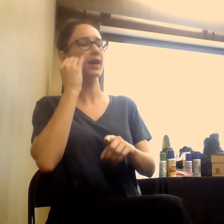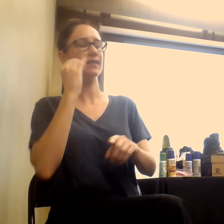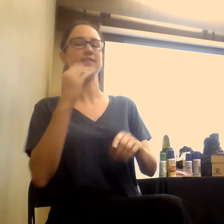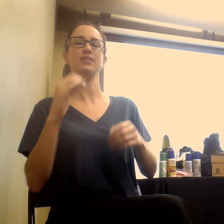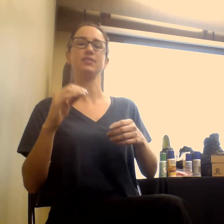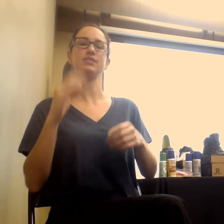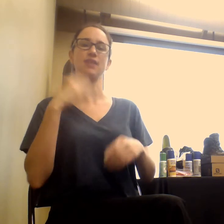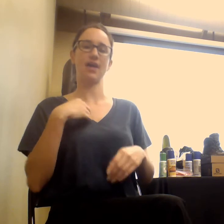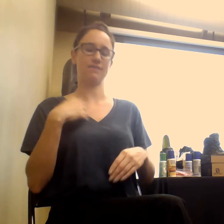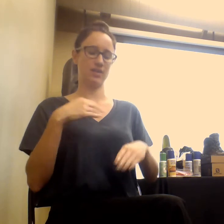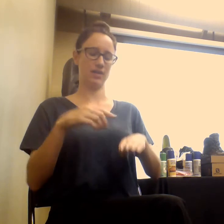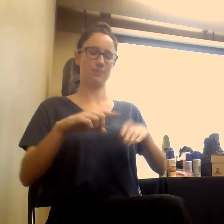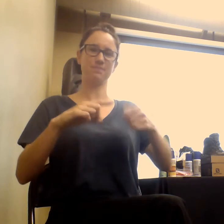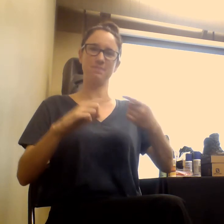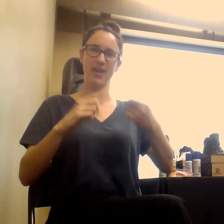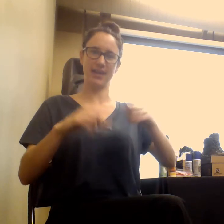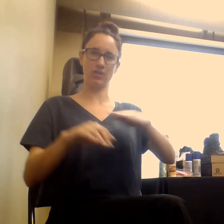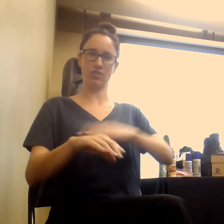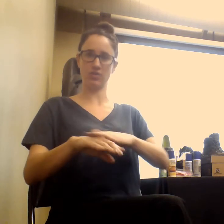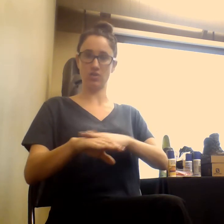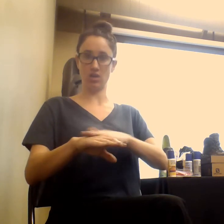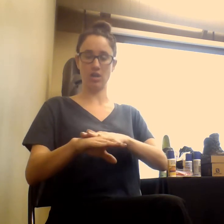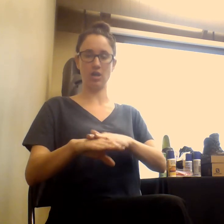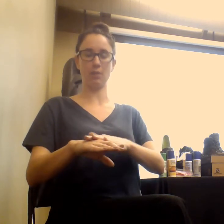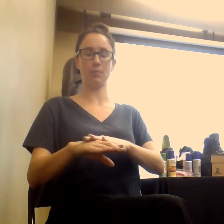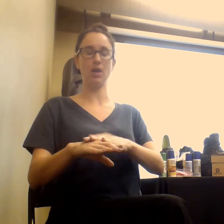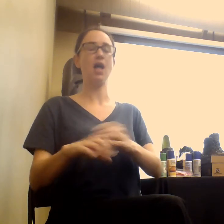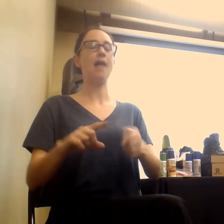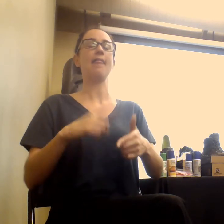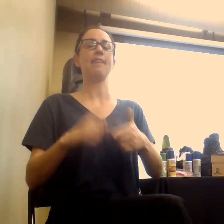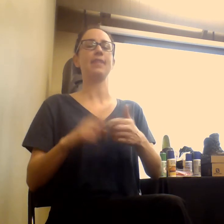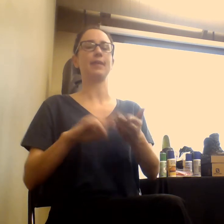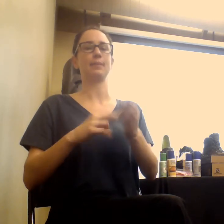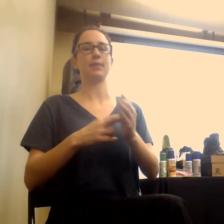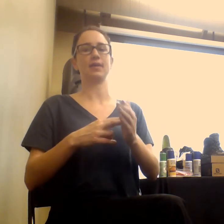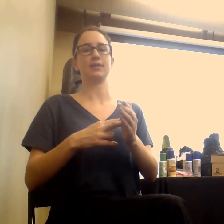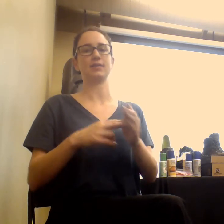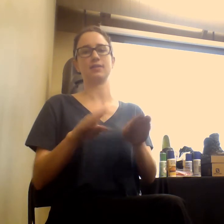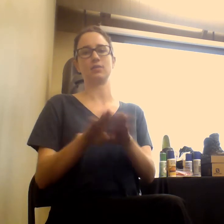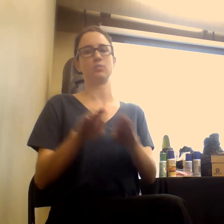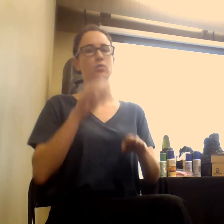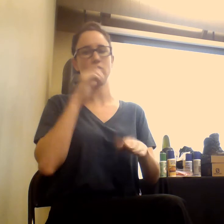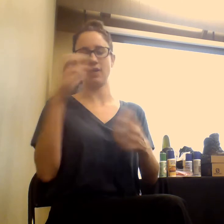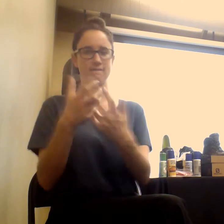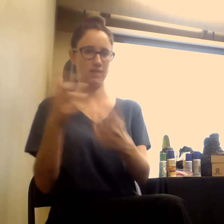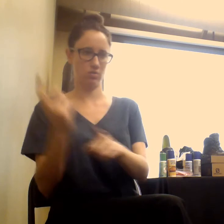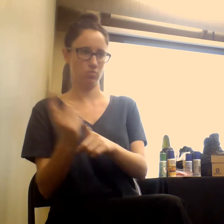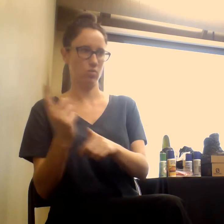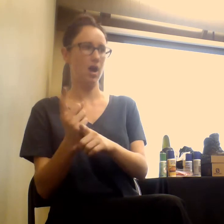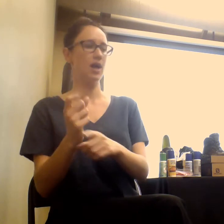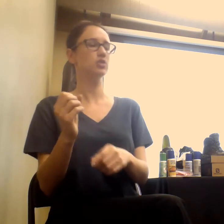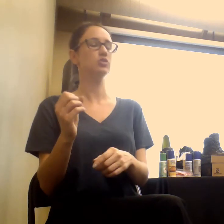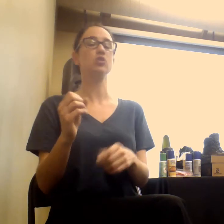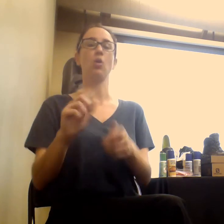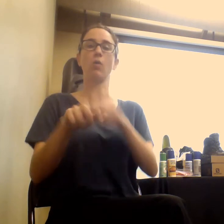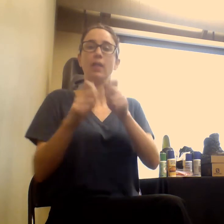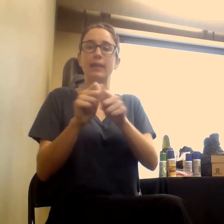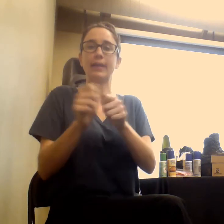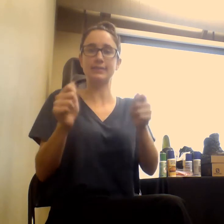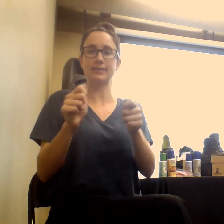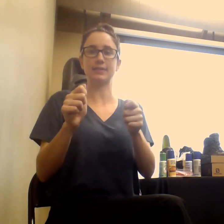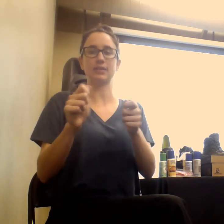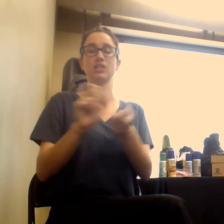shoe. So we're gonna relieve some pressure right here. I'm a perfect candidate for this, but I want him to do it. So I want you to delace all the way down